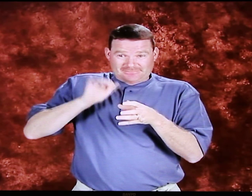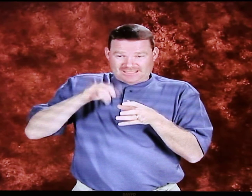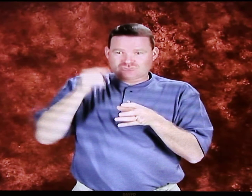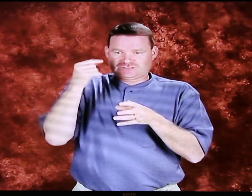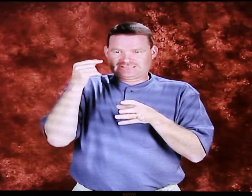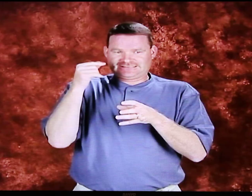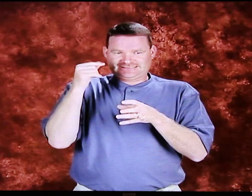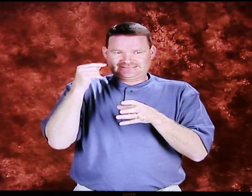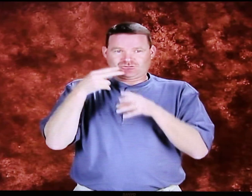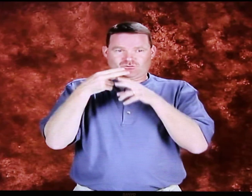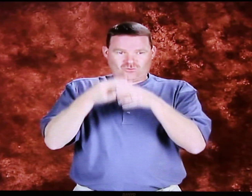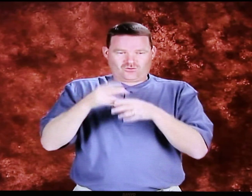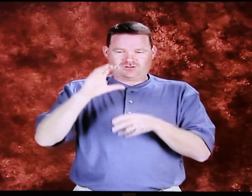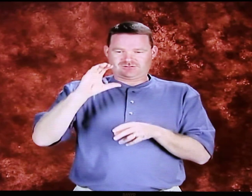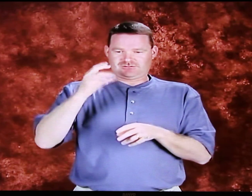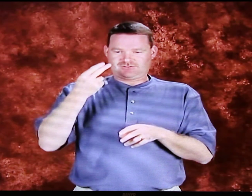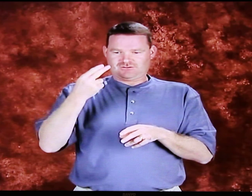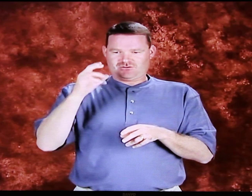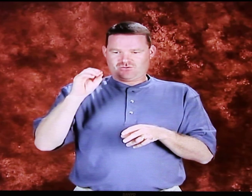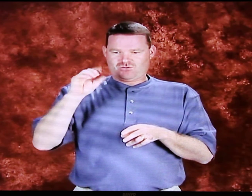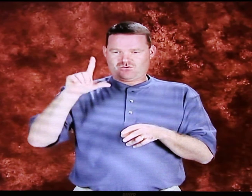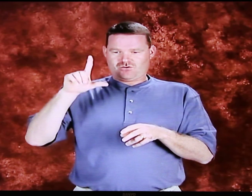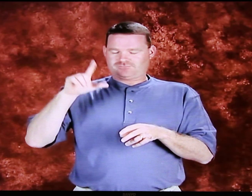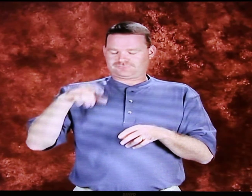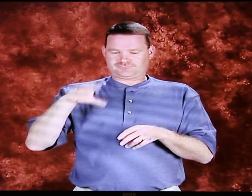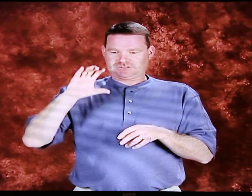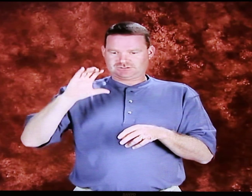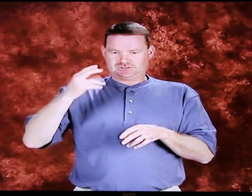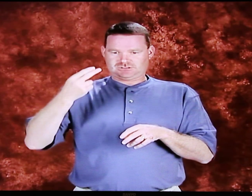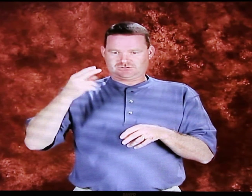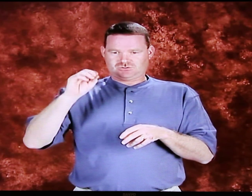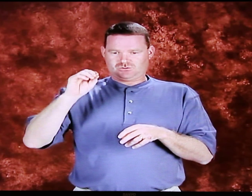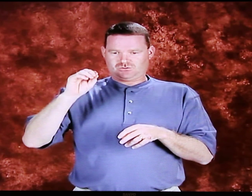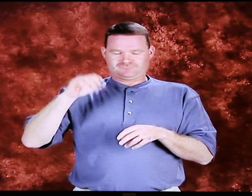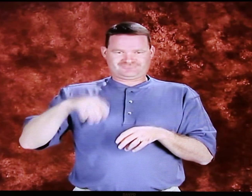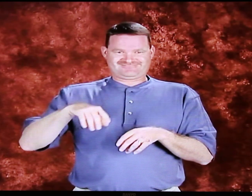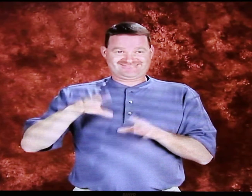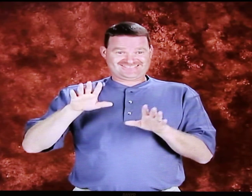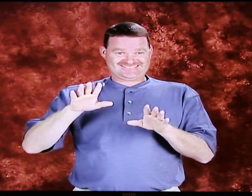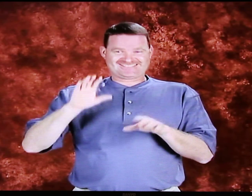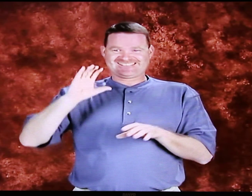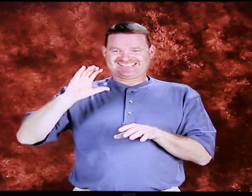inside of that glass cell, it looks like glass.